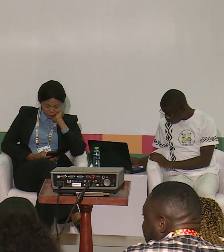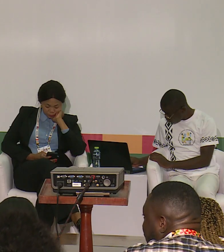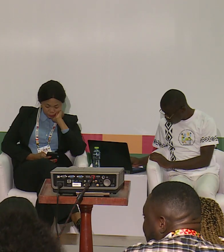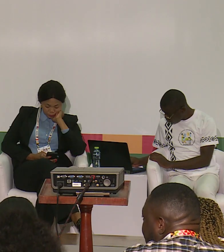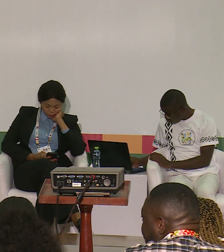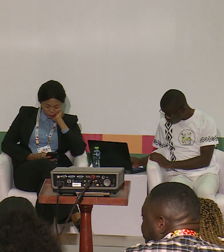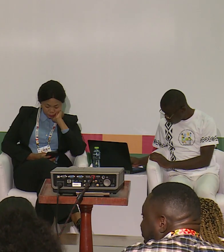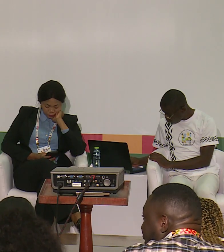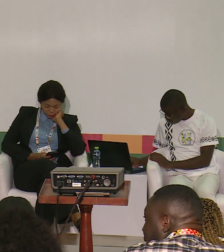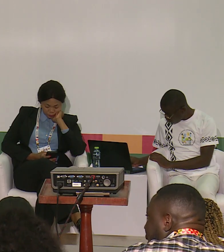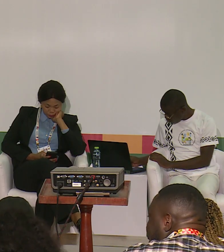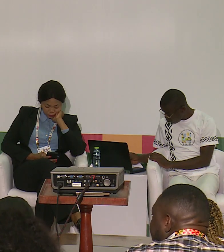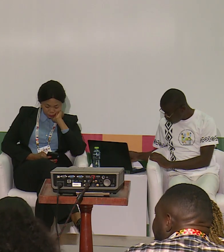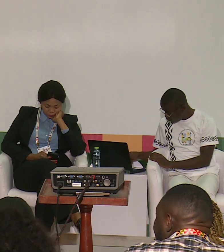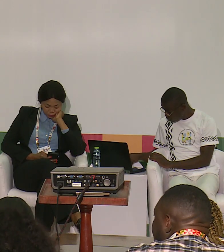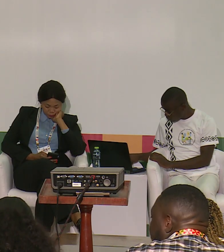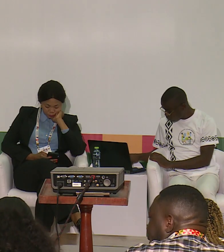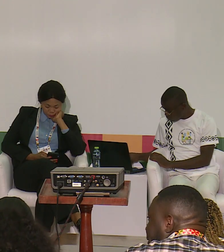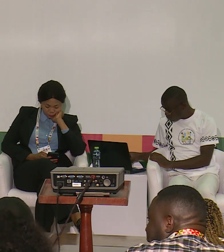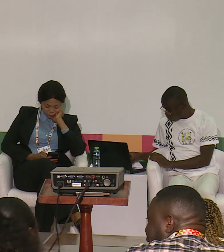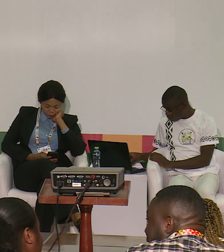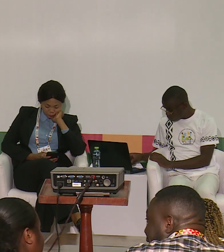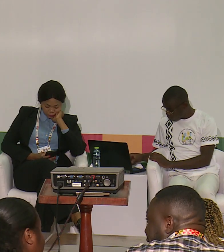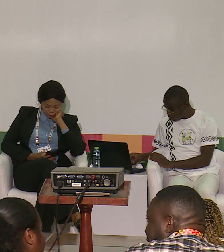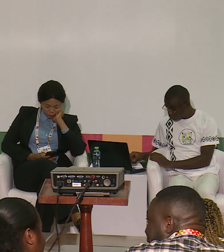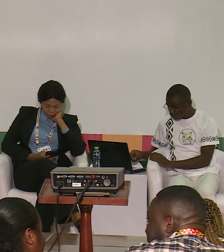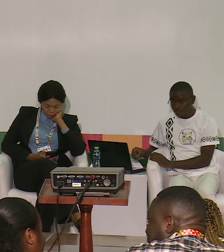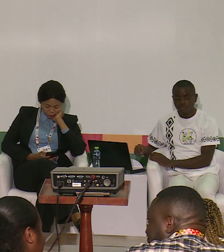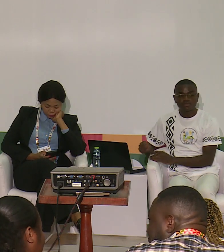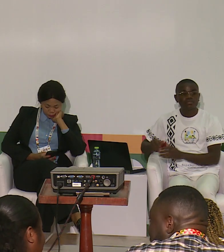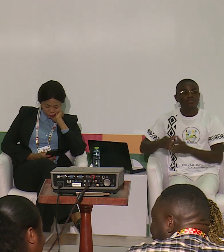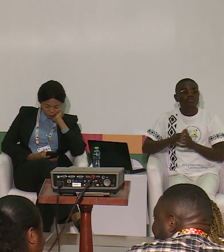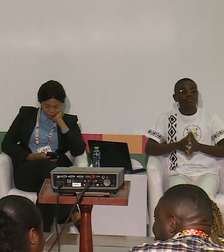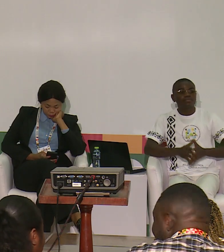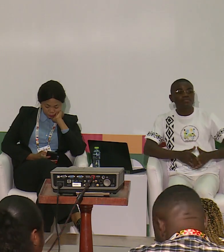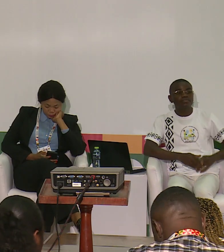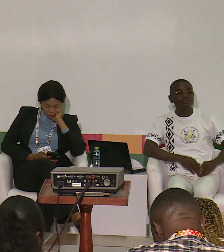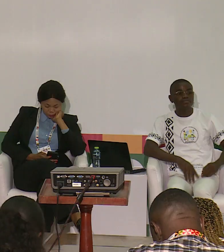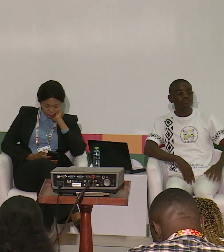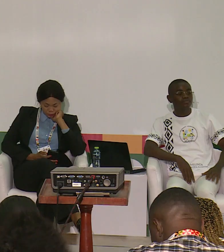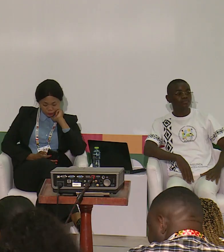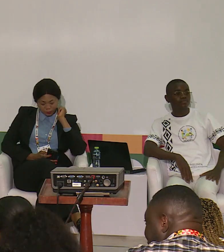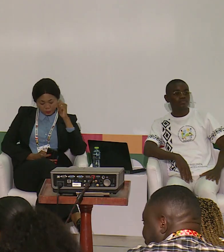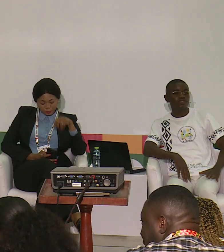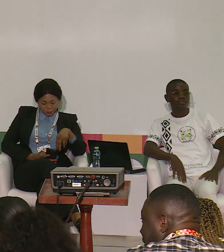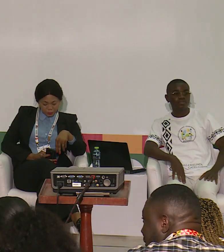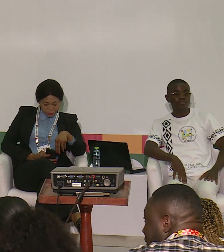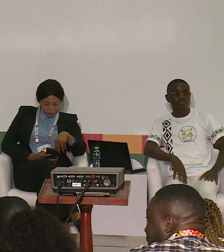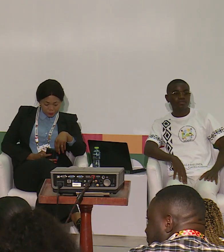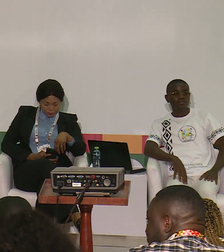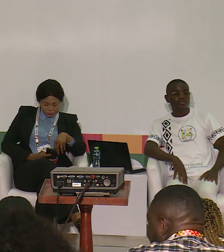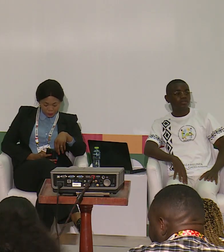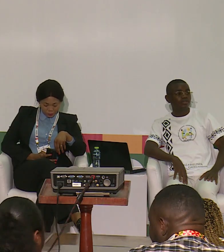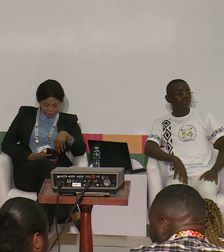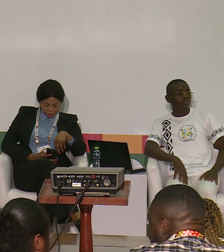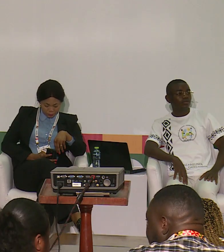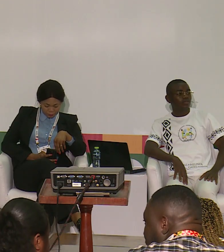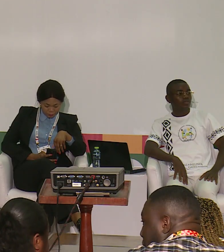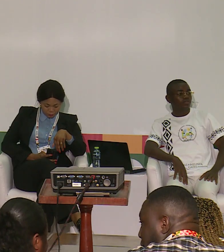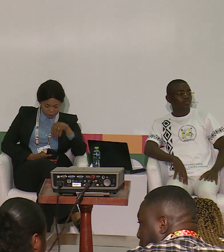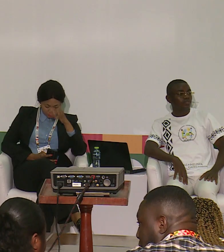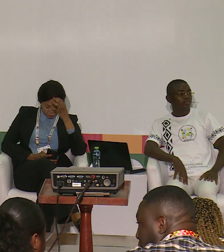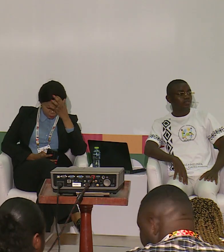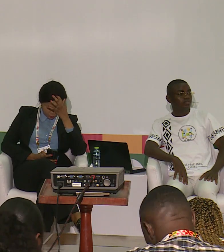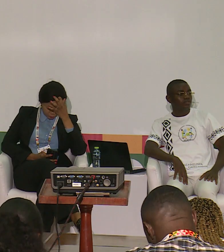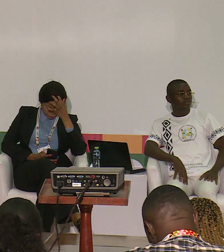and numbers that we could reach. Unfortunately, because of the referral and then NACP